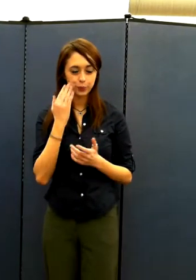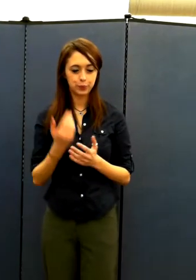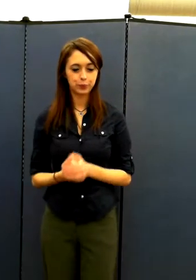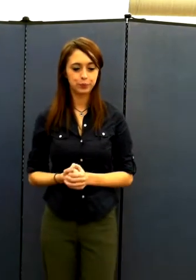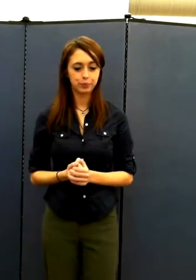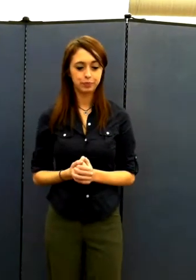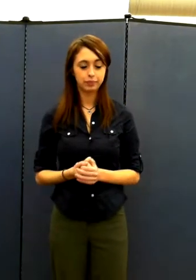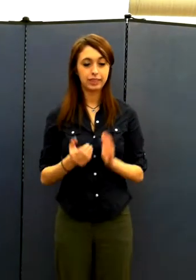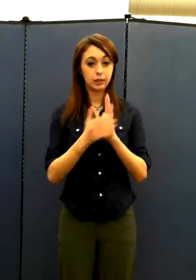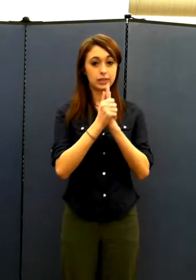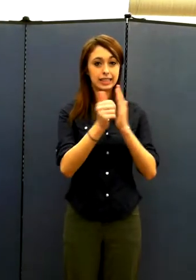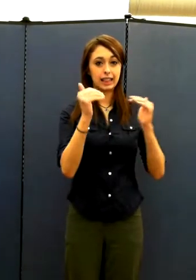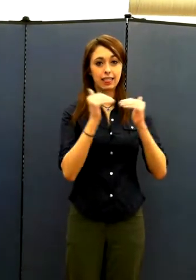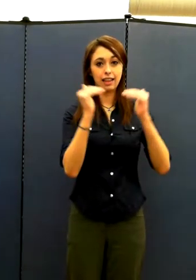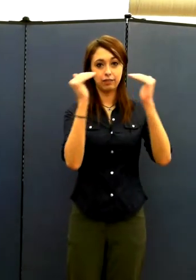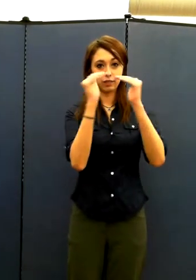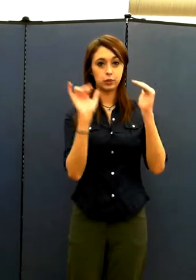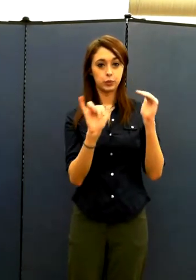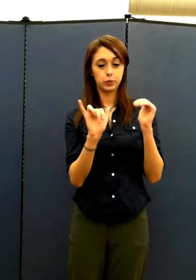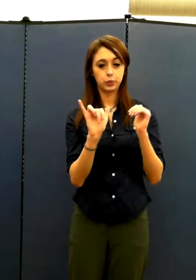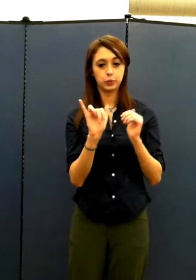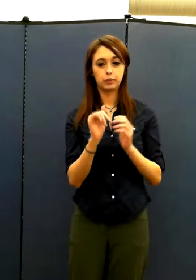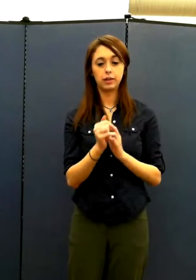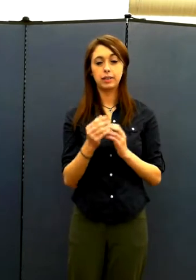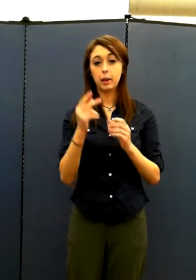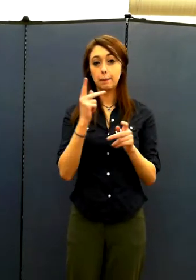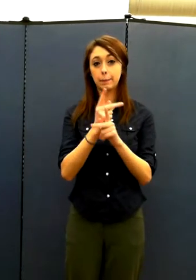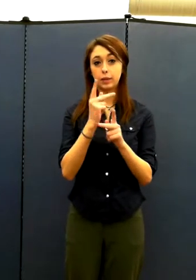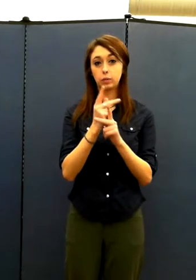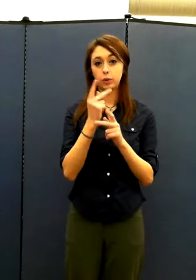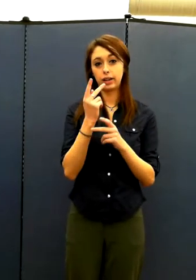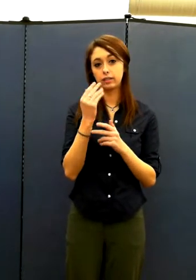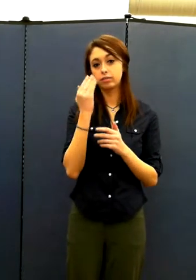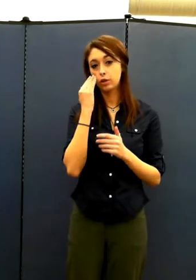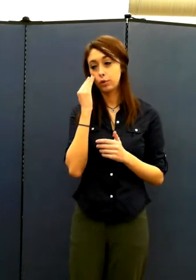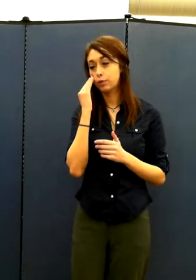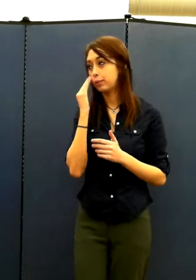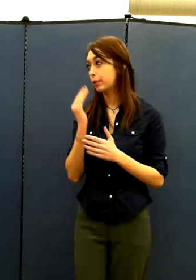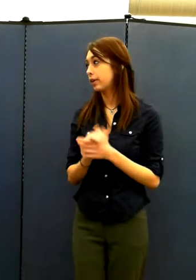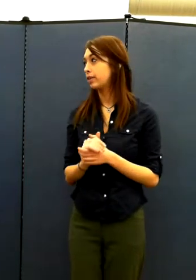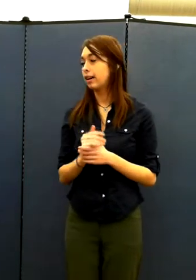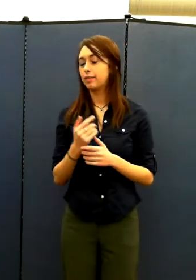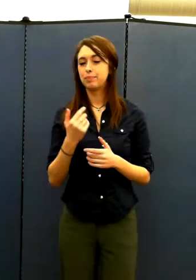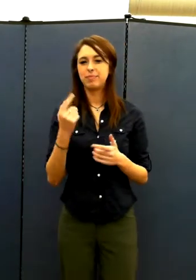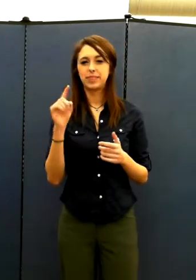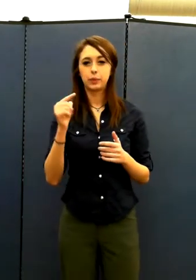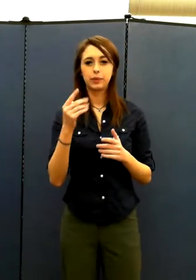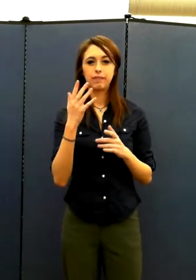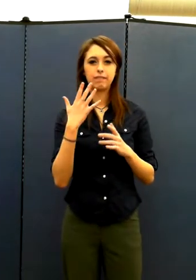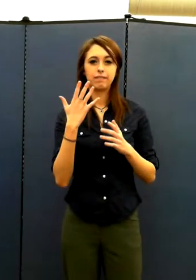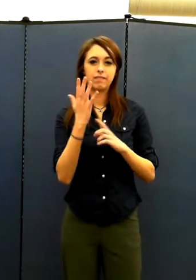skill level 2. Also be aware, I only have 5 minutes, so I'm going to try to sum up everything that's last on this